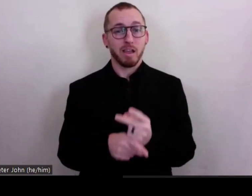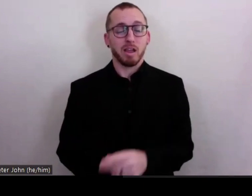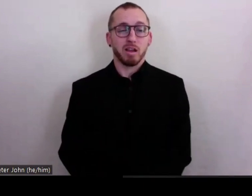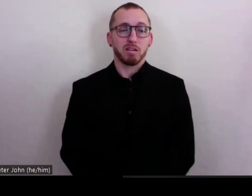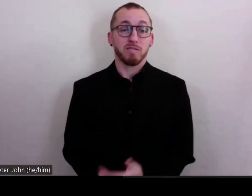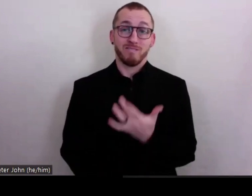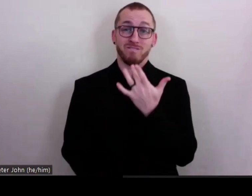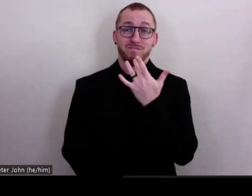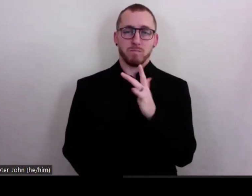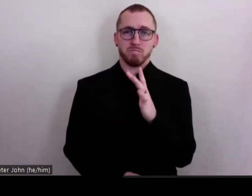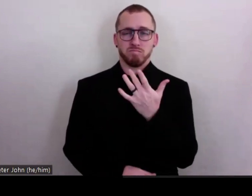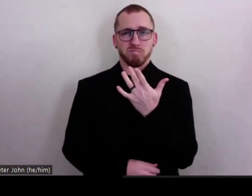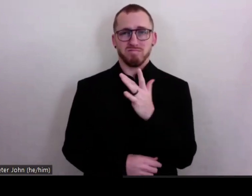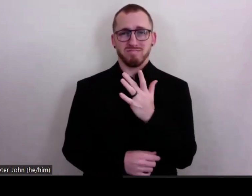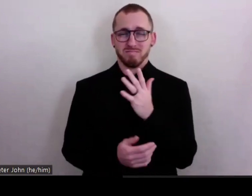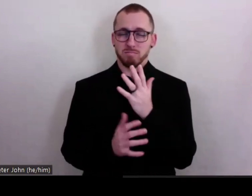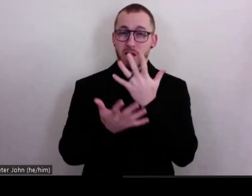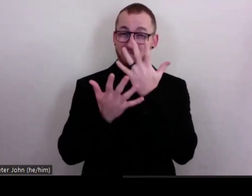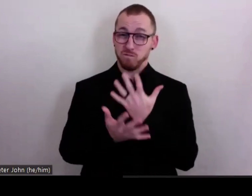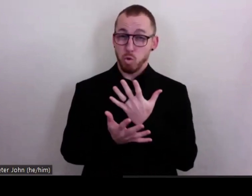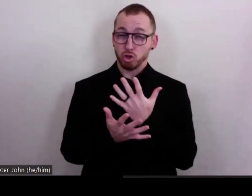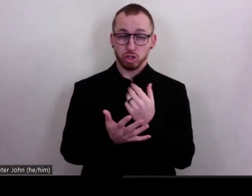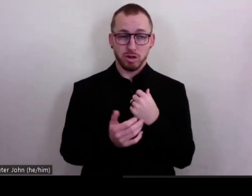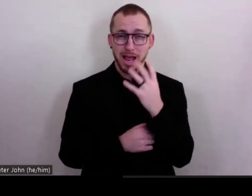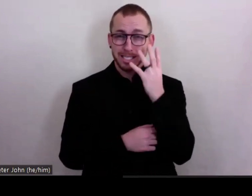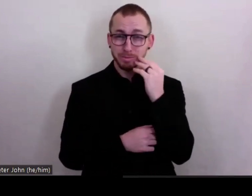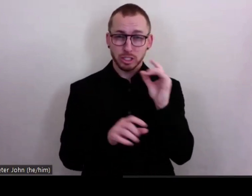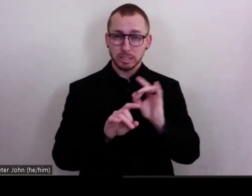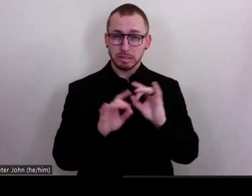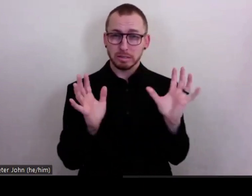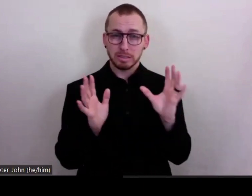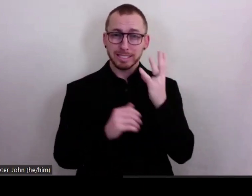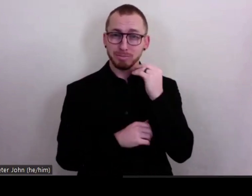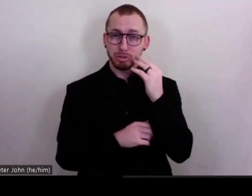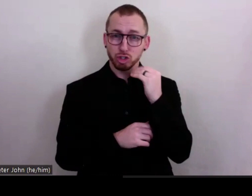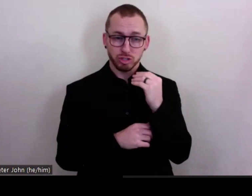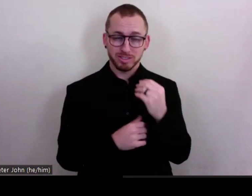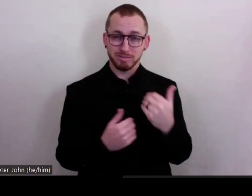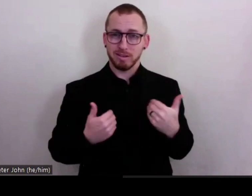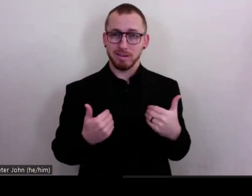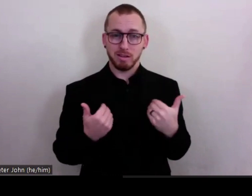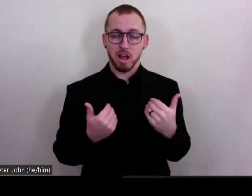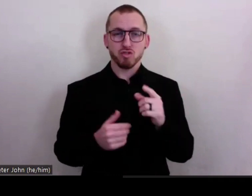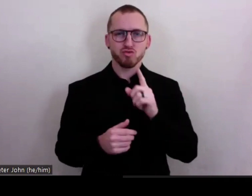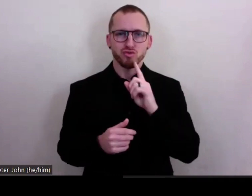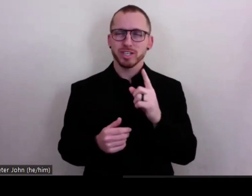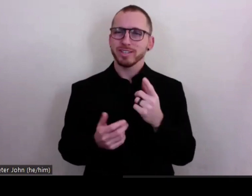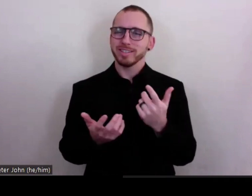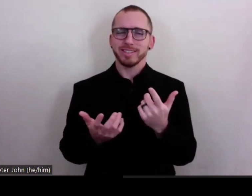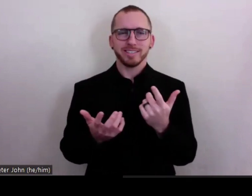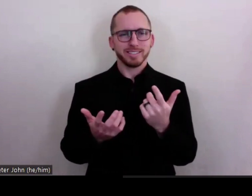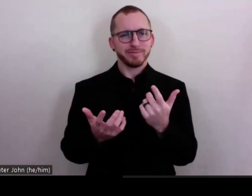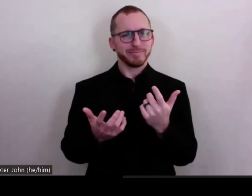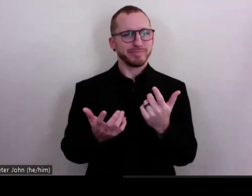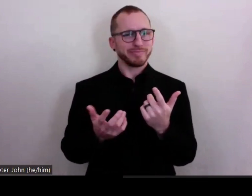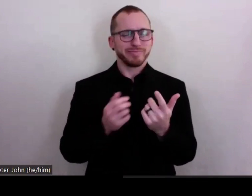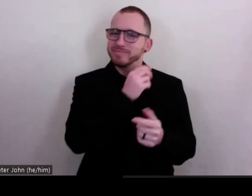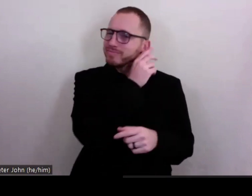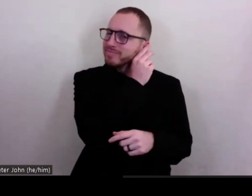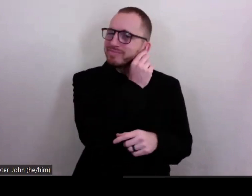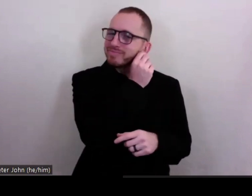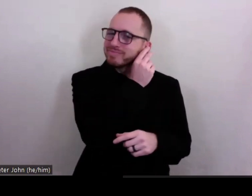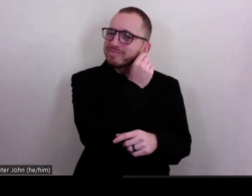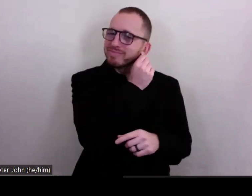that I went through that at such a young age, because it really shaped how I looked at mental health care. It shaped how I looked